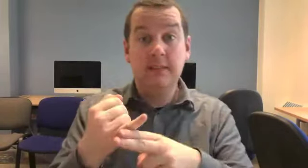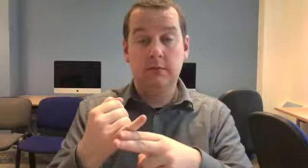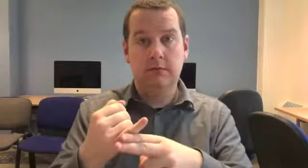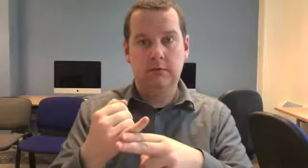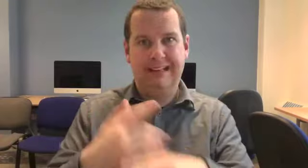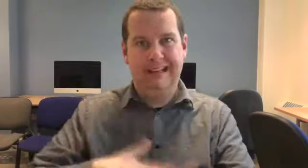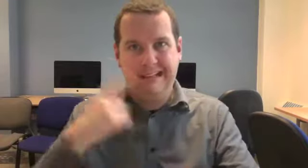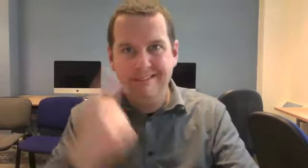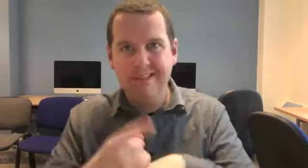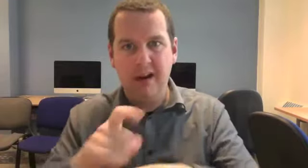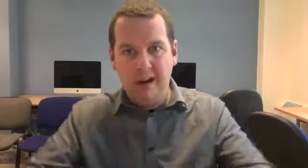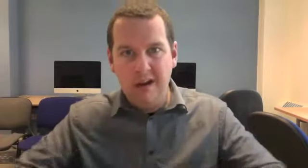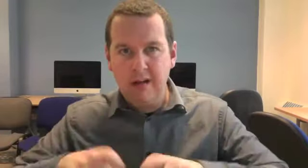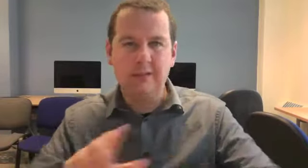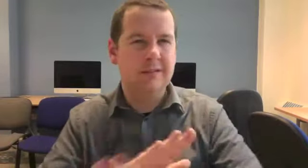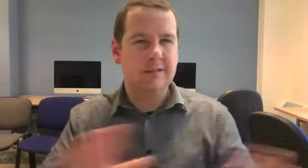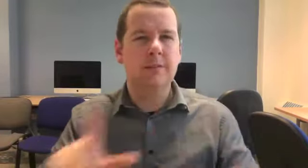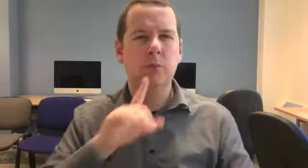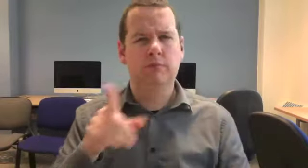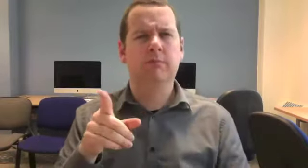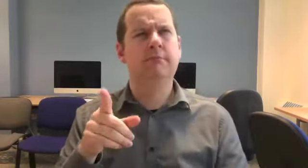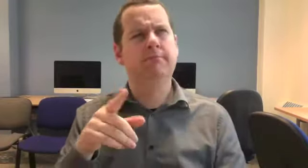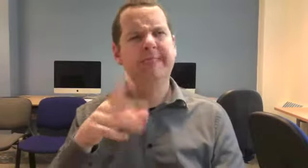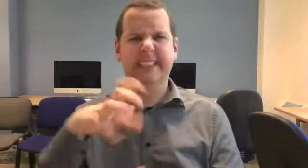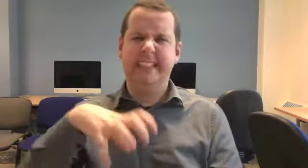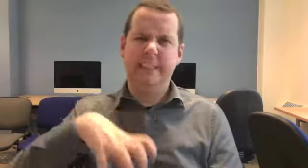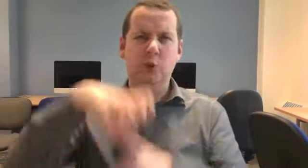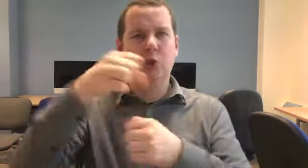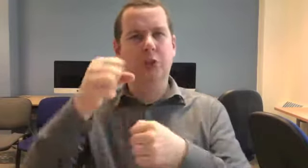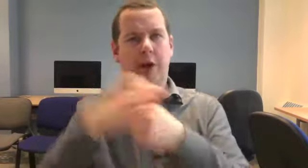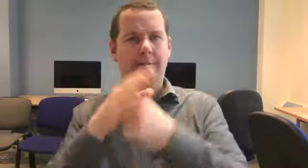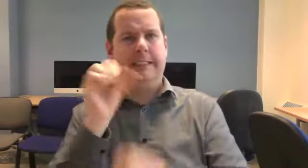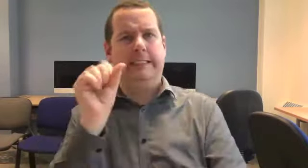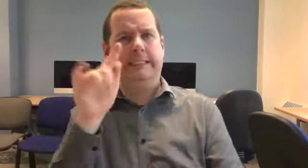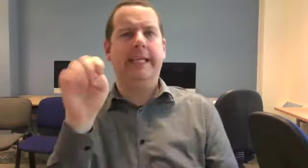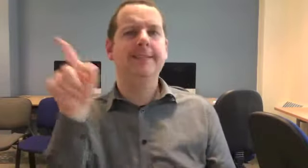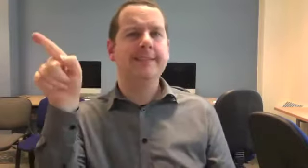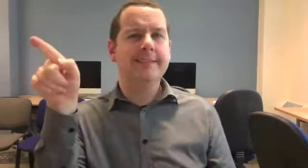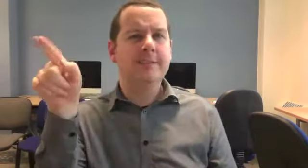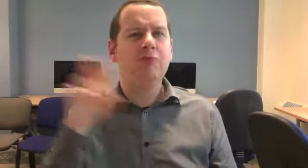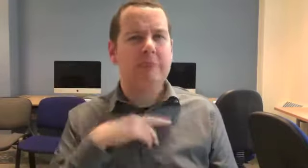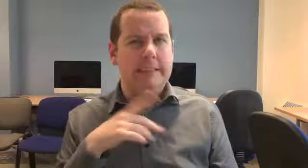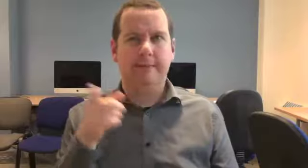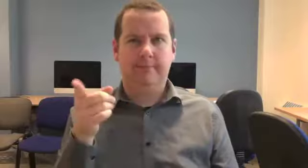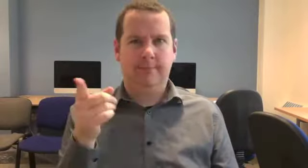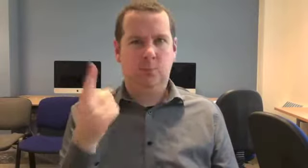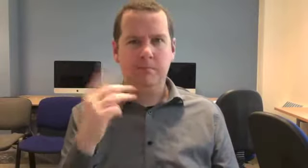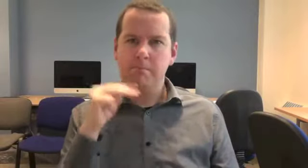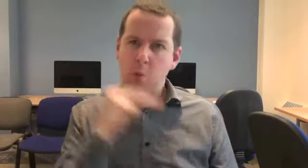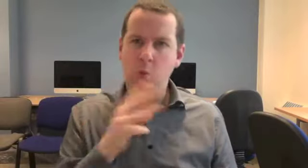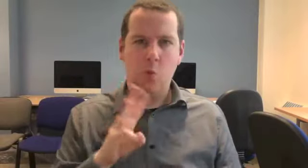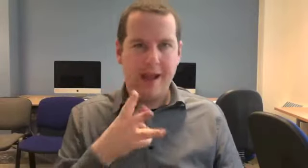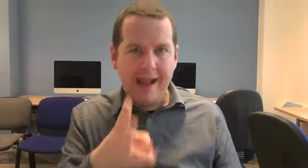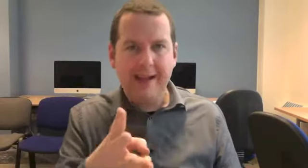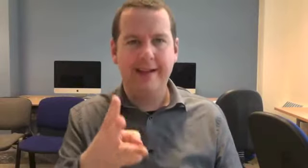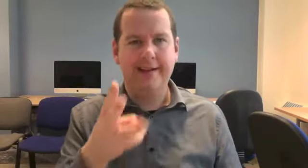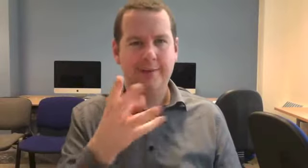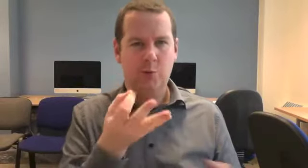not the kind of institutions where you'd be a resident for years, but I suppose it's an institution of the state. It's an